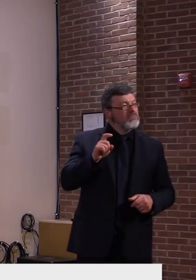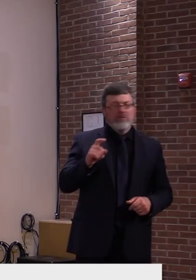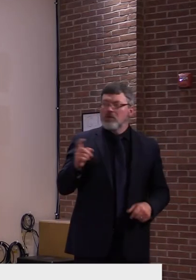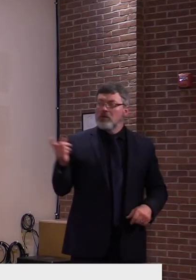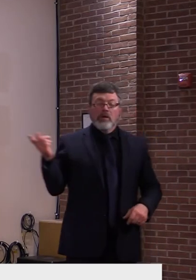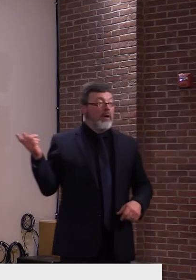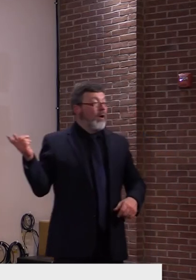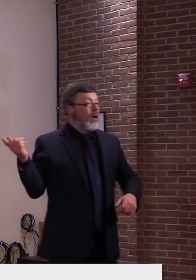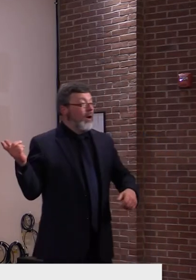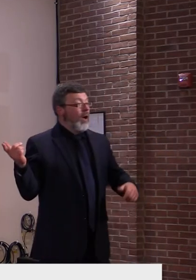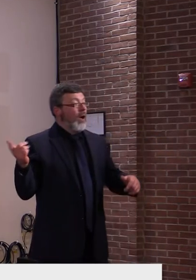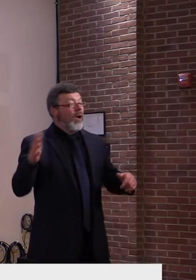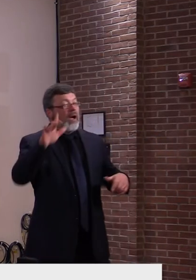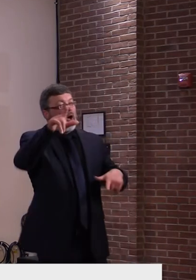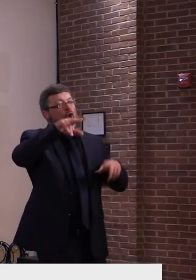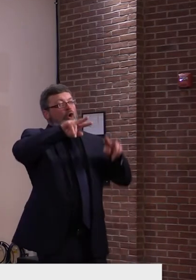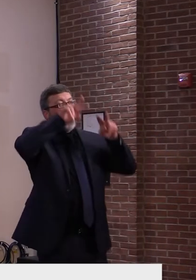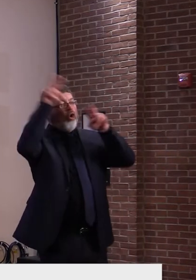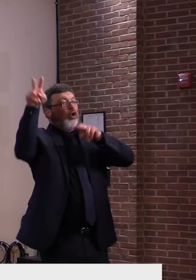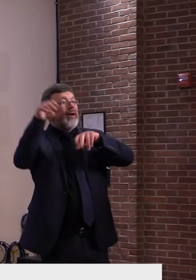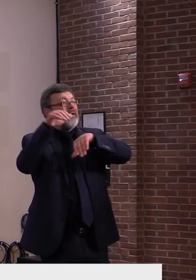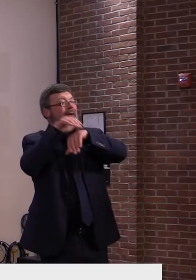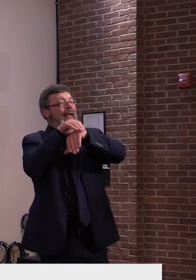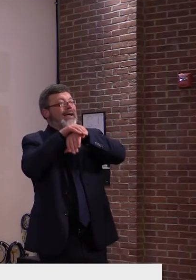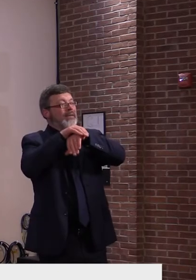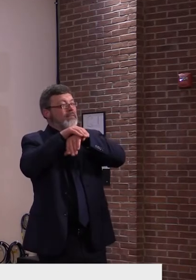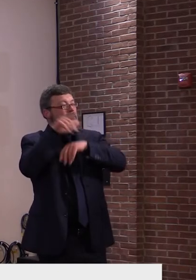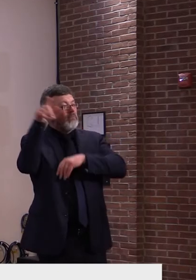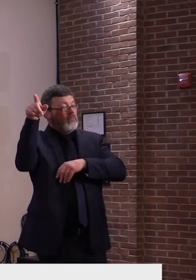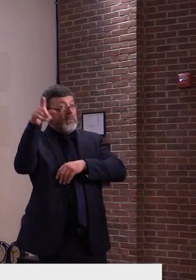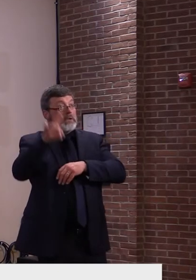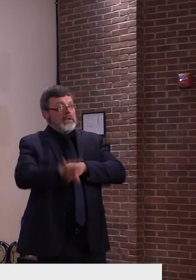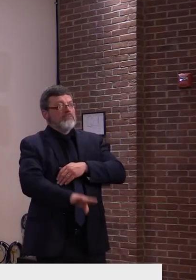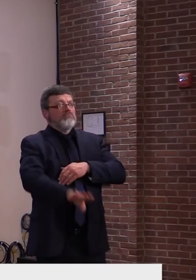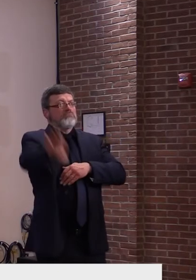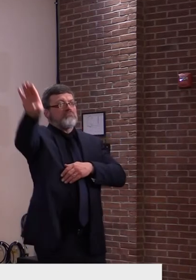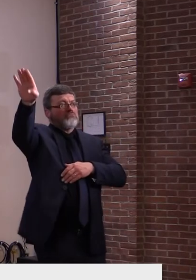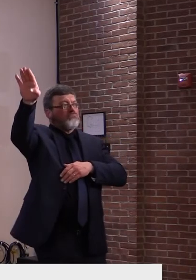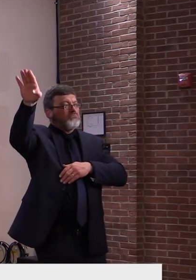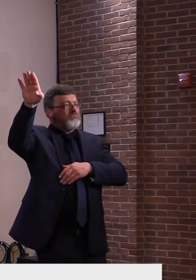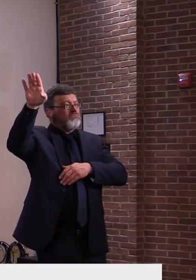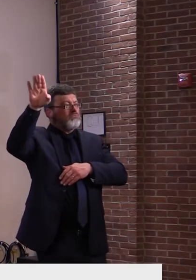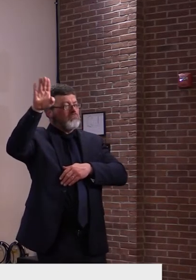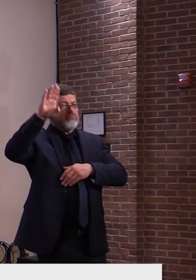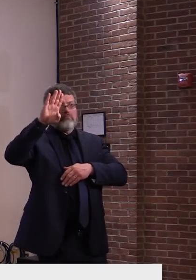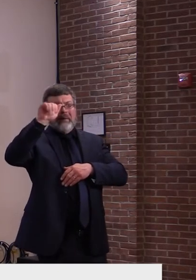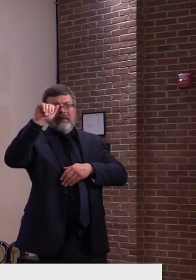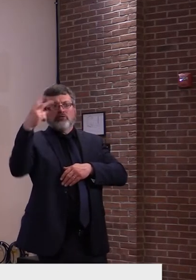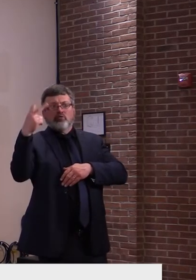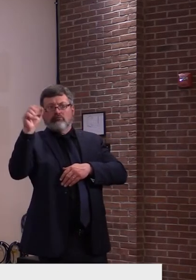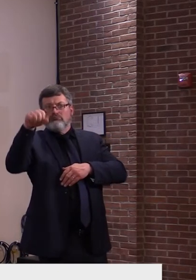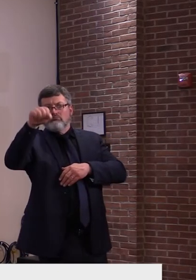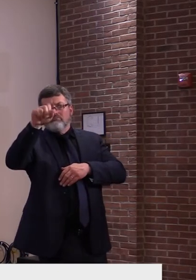UK is it actually was more of a spike that has come down. And here in the United States, and even